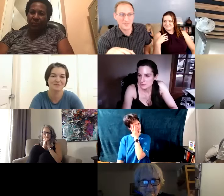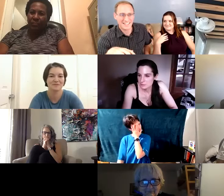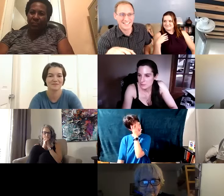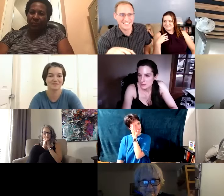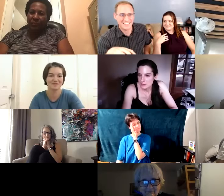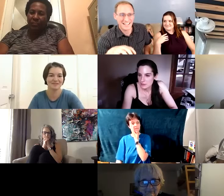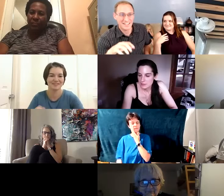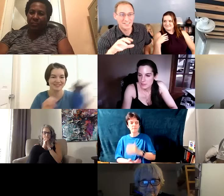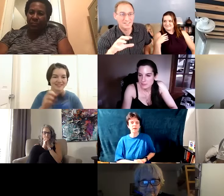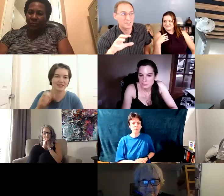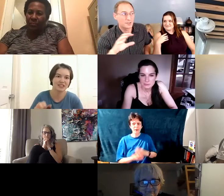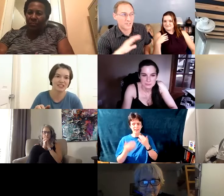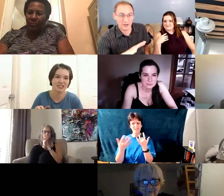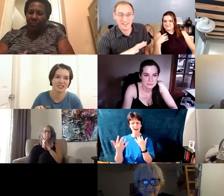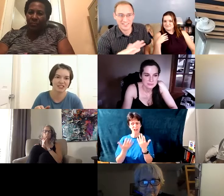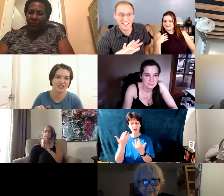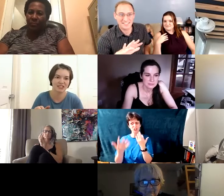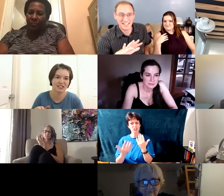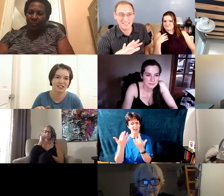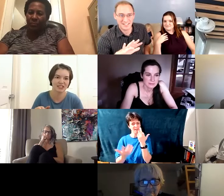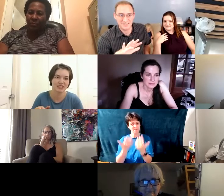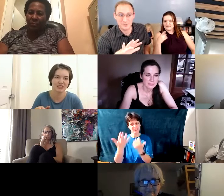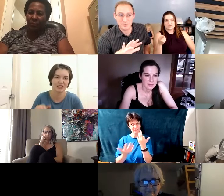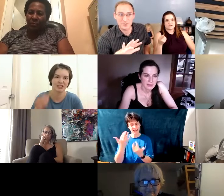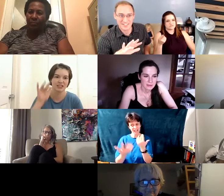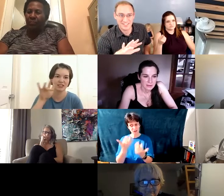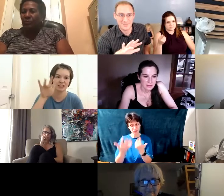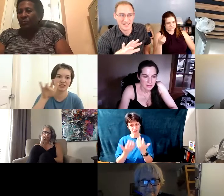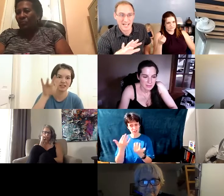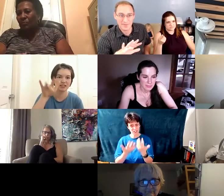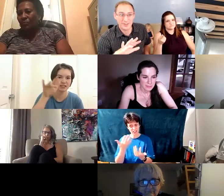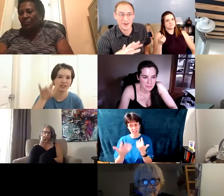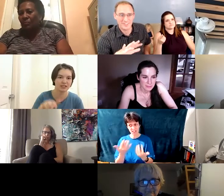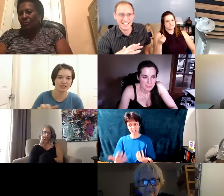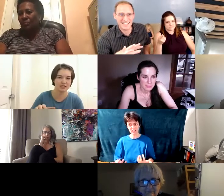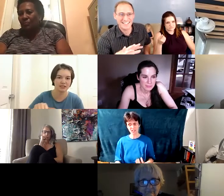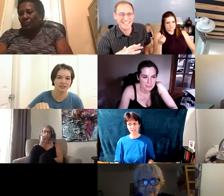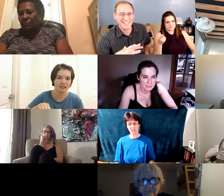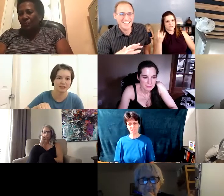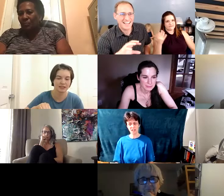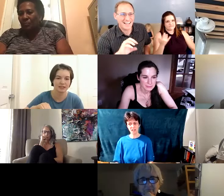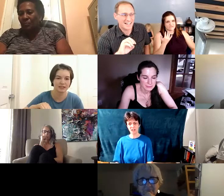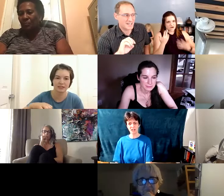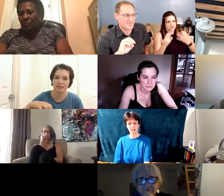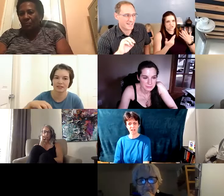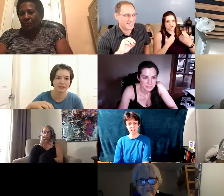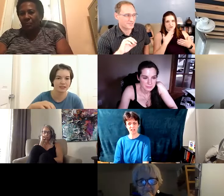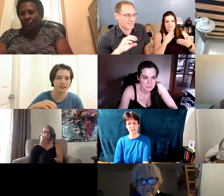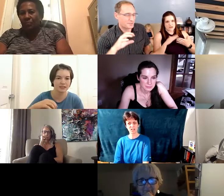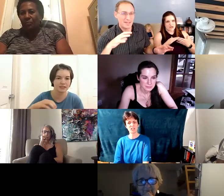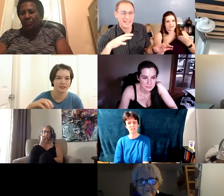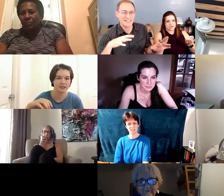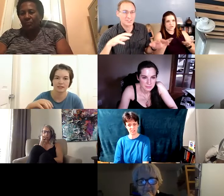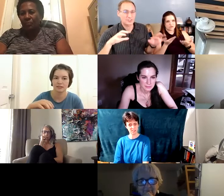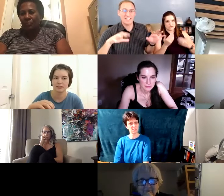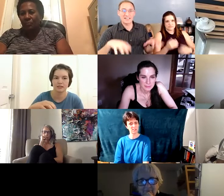schools are back in, and so across the United States, like Zoom crashes have been happening all day, and like